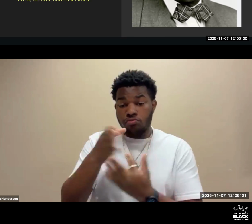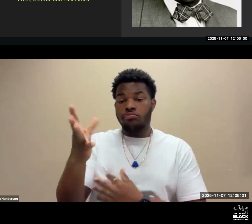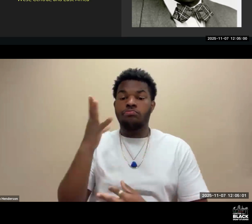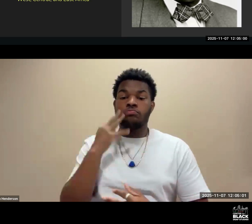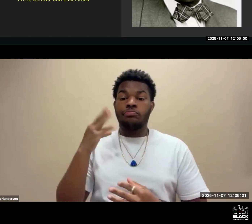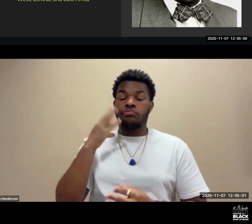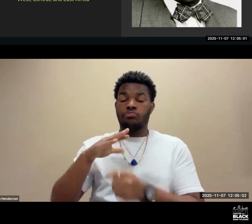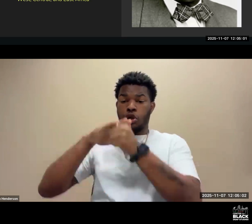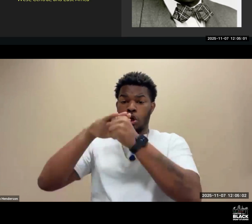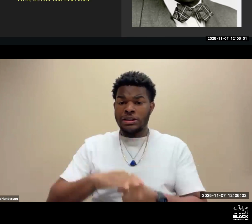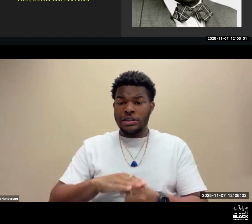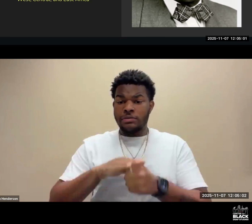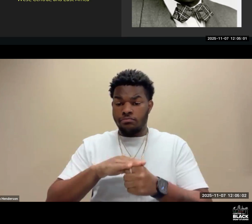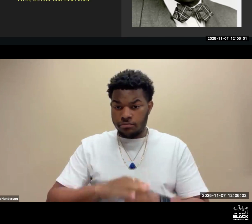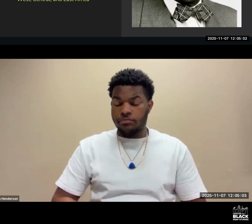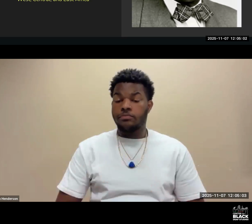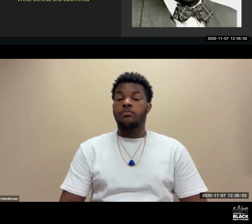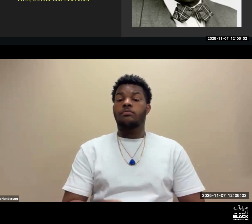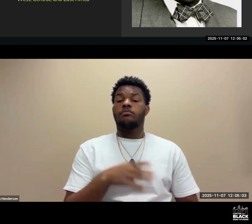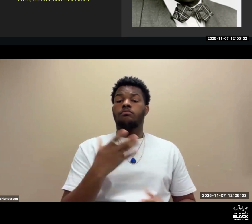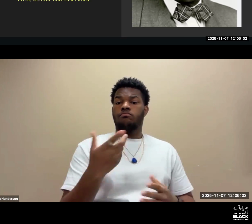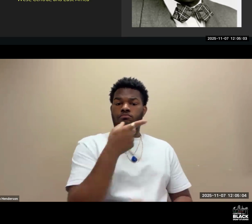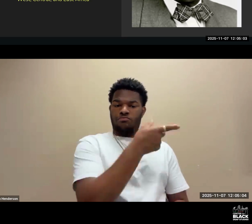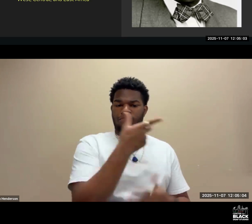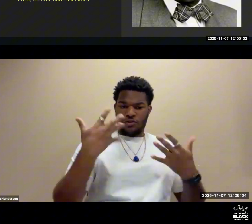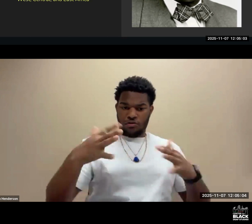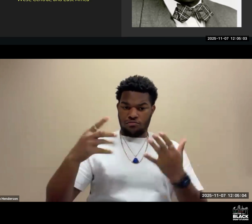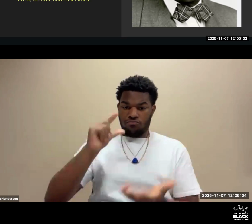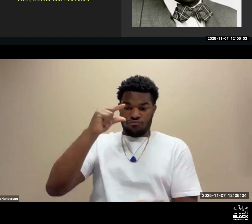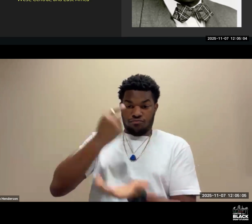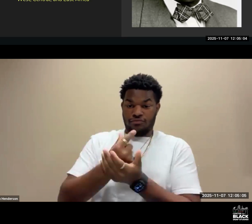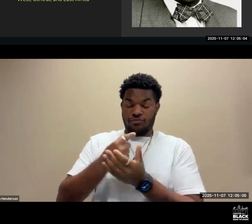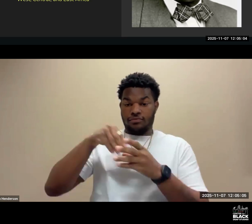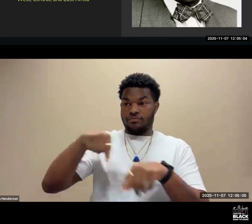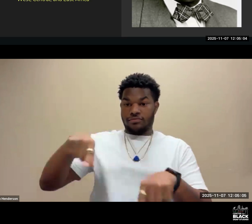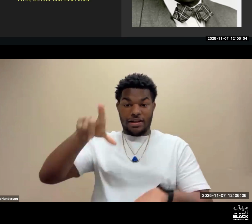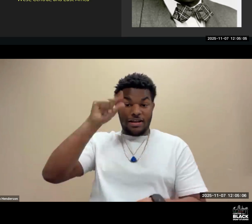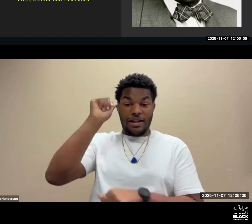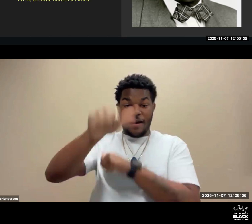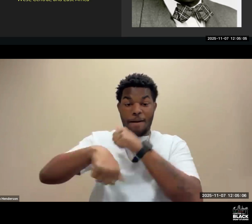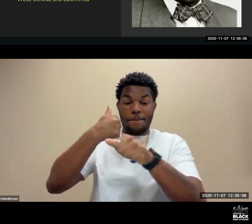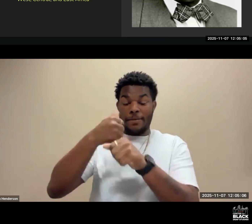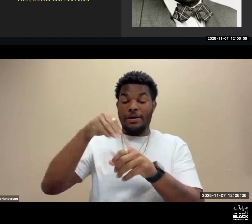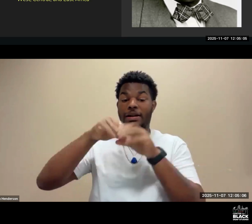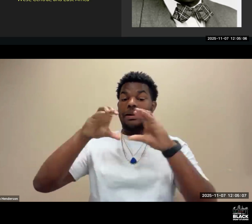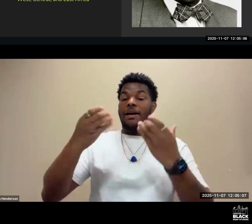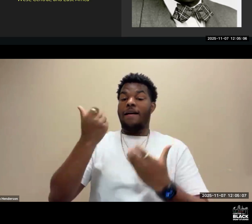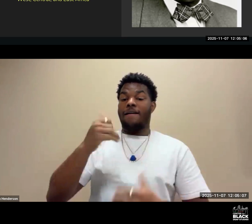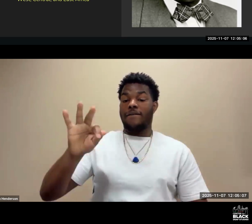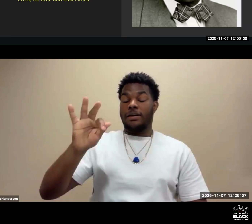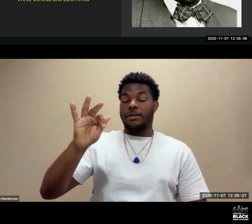Black history, in the deaf community. He overcame system of oppression and segregation, and he